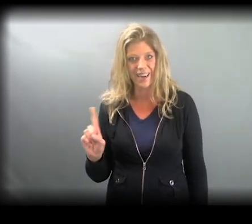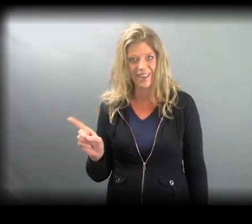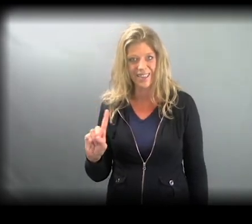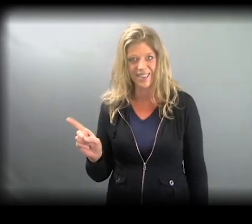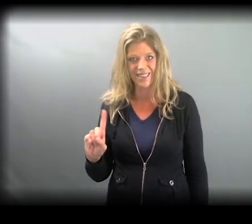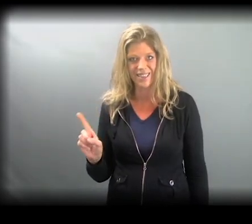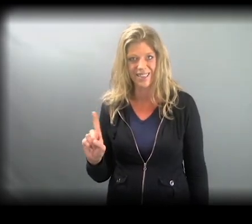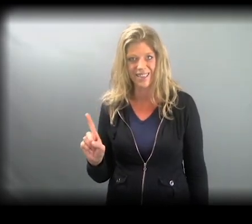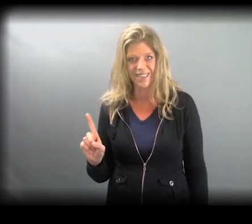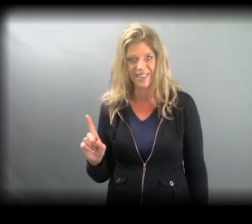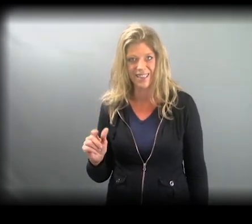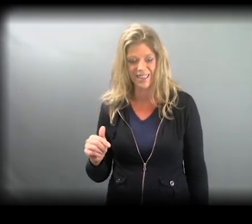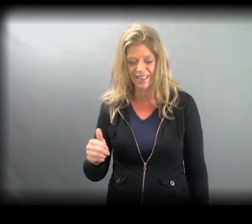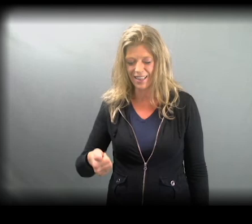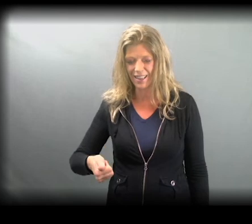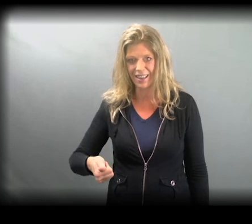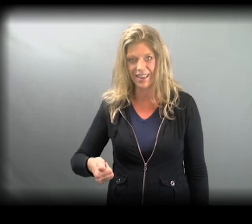where the